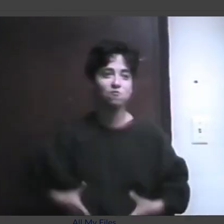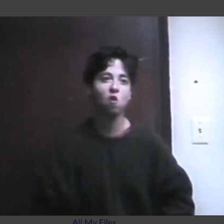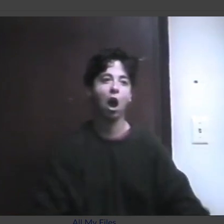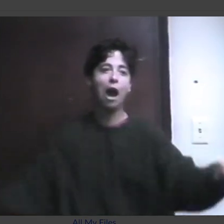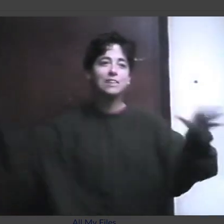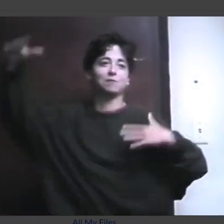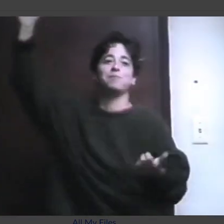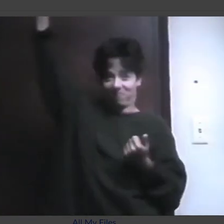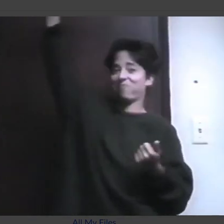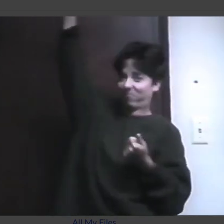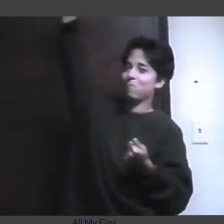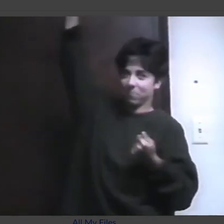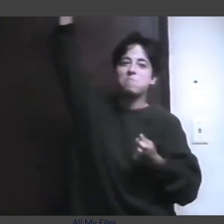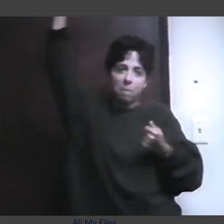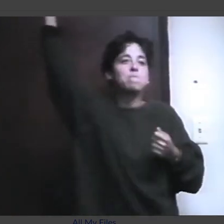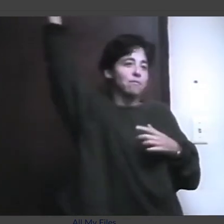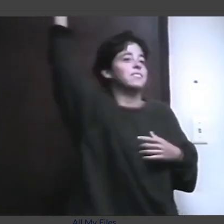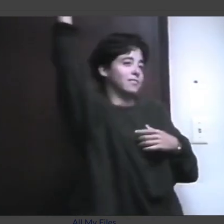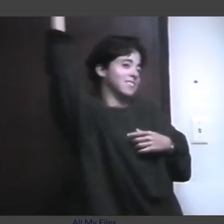On the ride home,